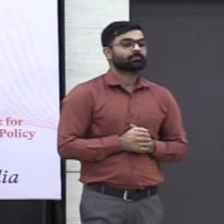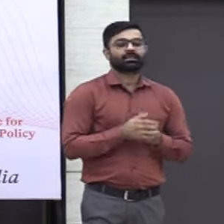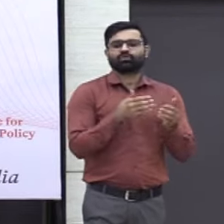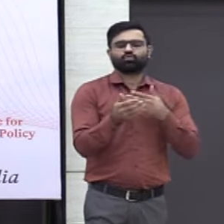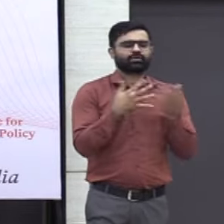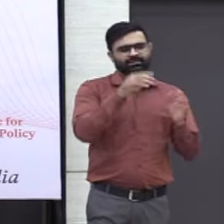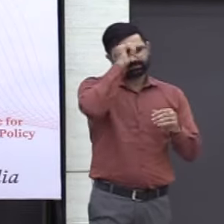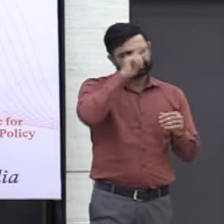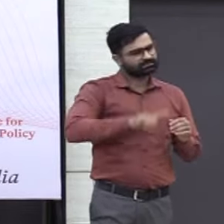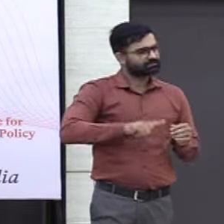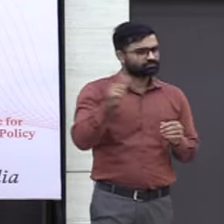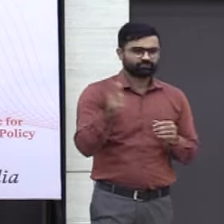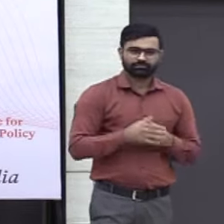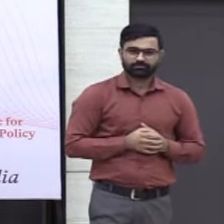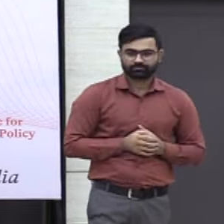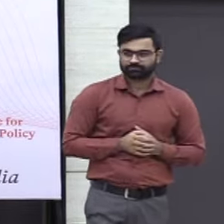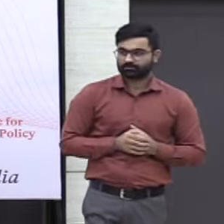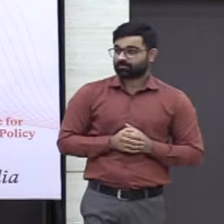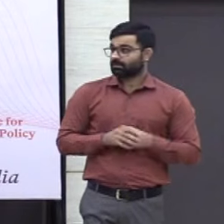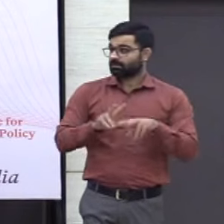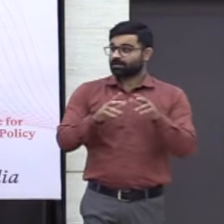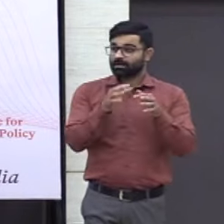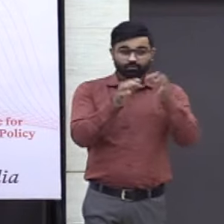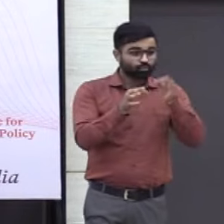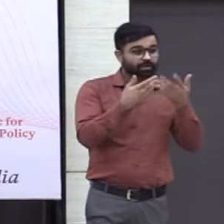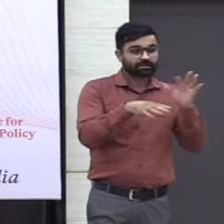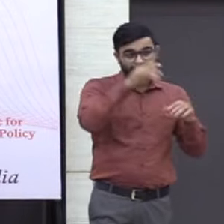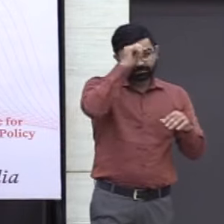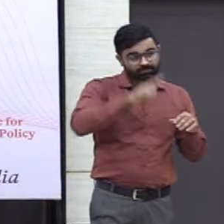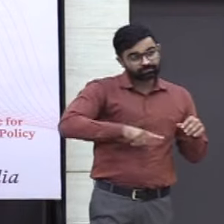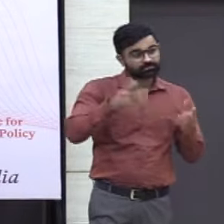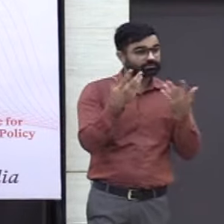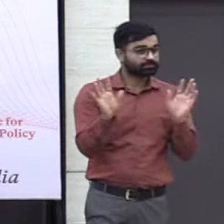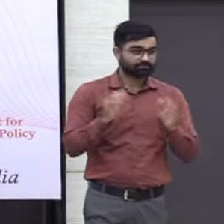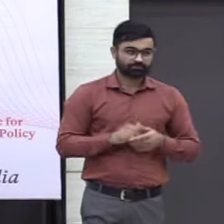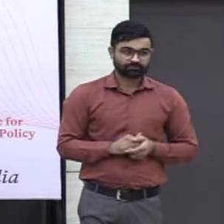Anywhere in India, and the magistrate anywhere in India,